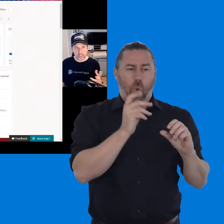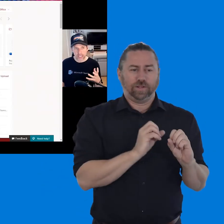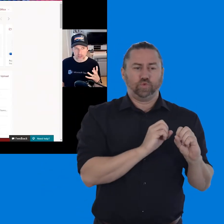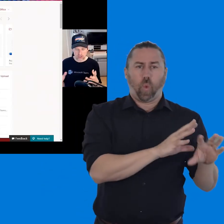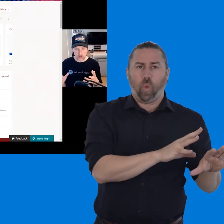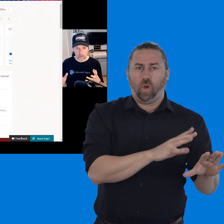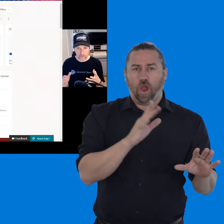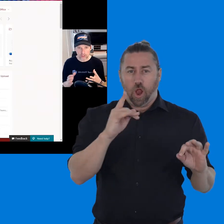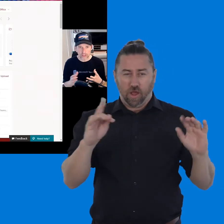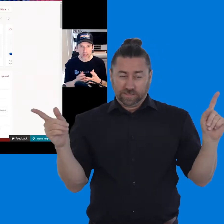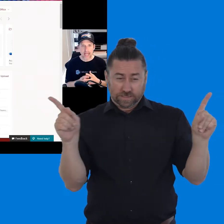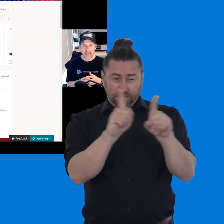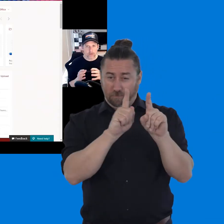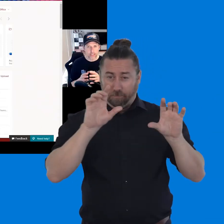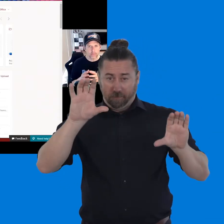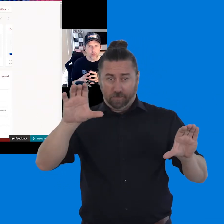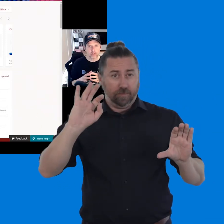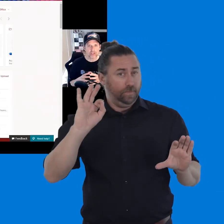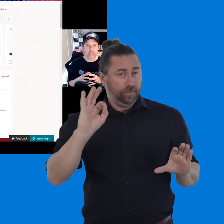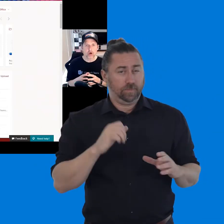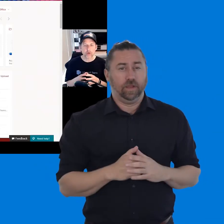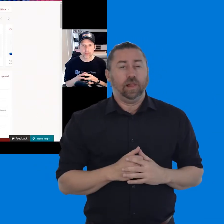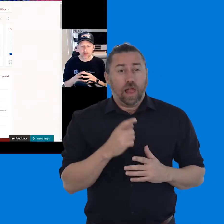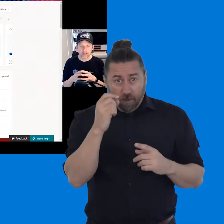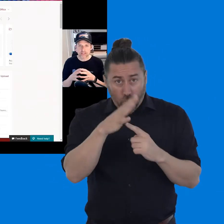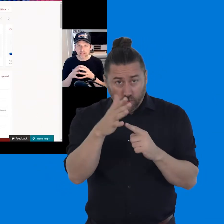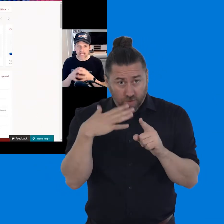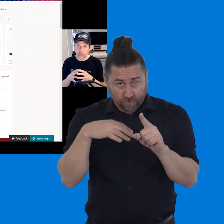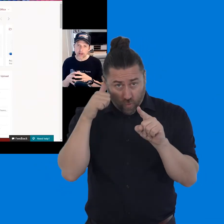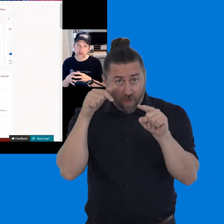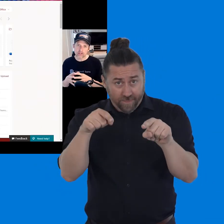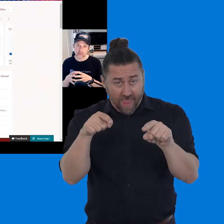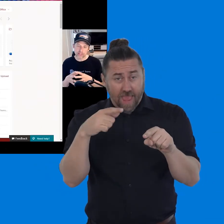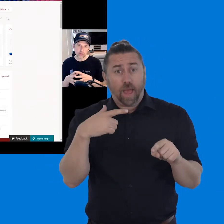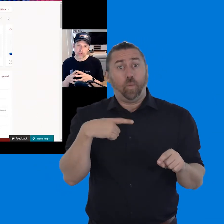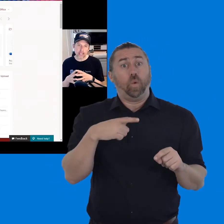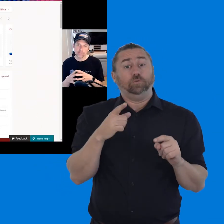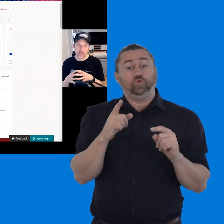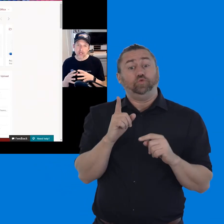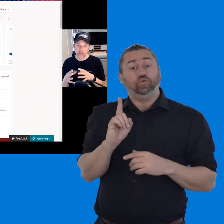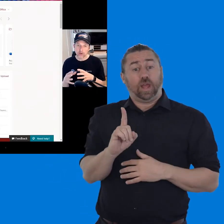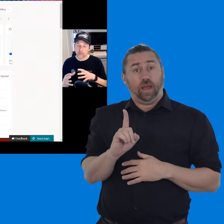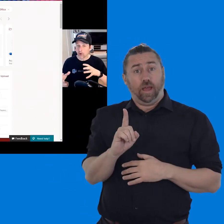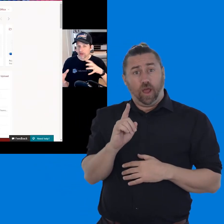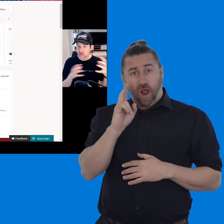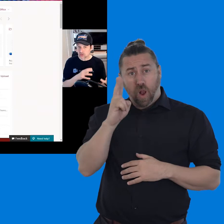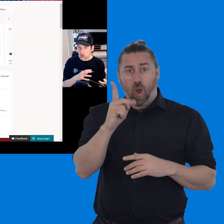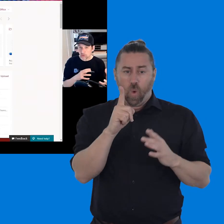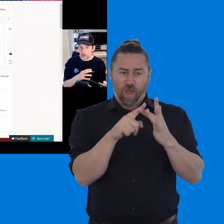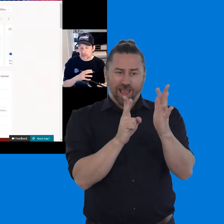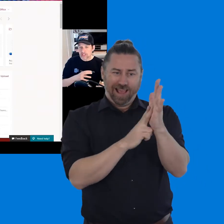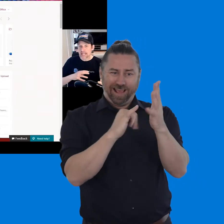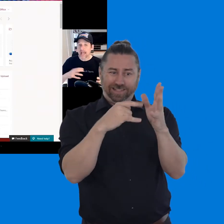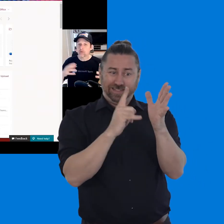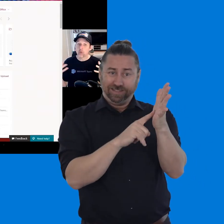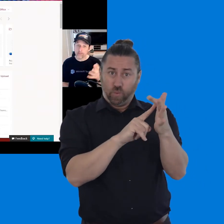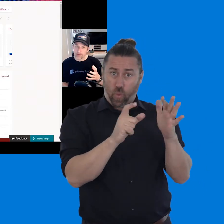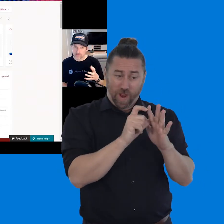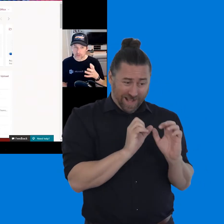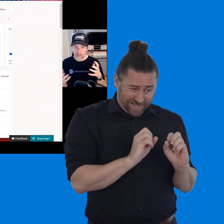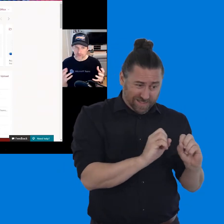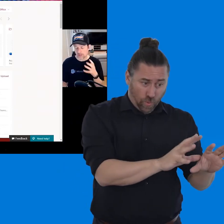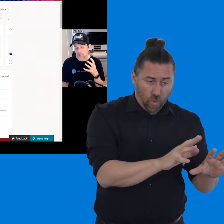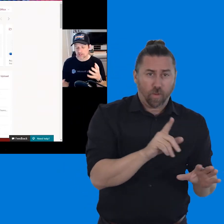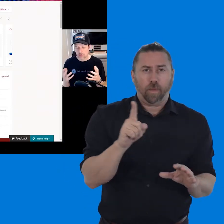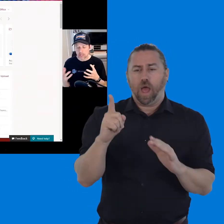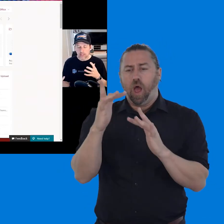to the fully installed version. And it's really important to note, because today we're going to be looking at, both installed versions and